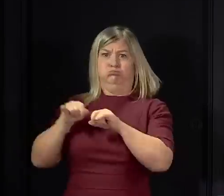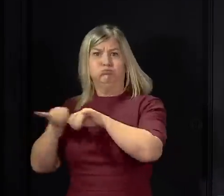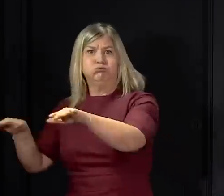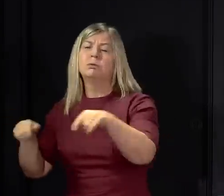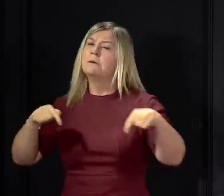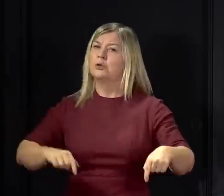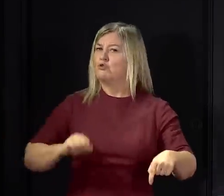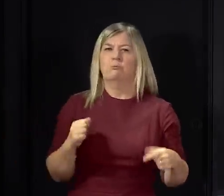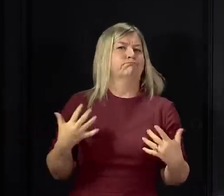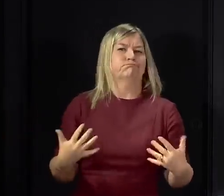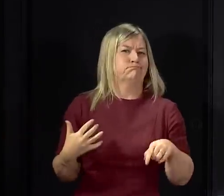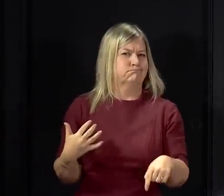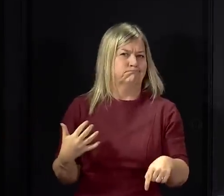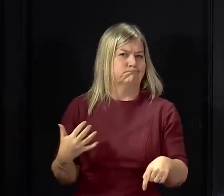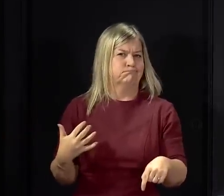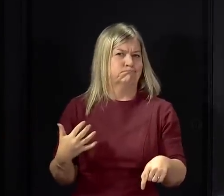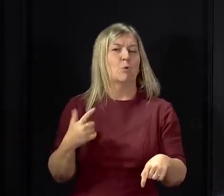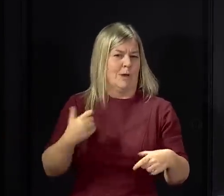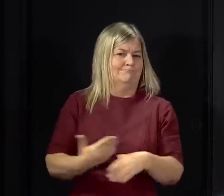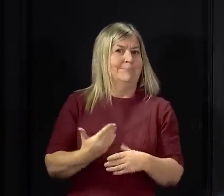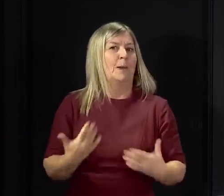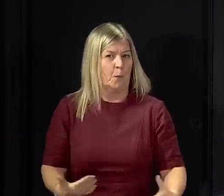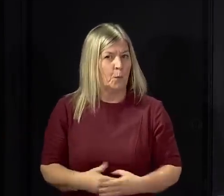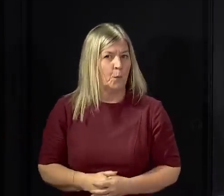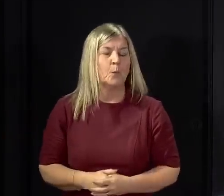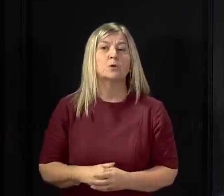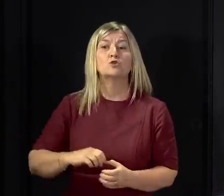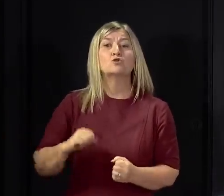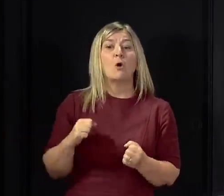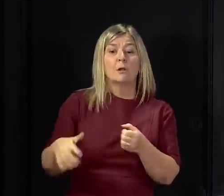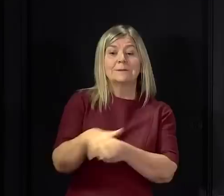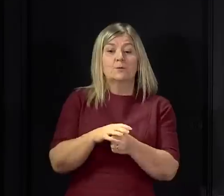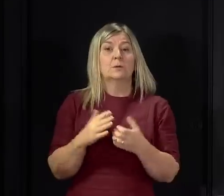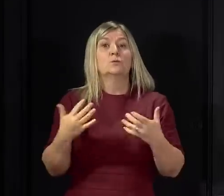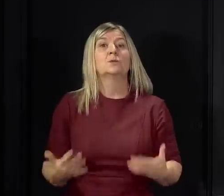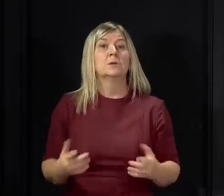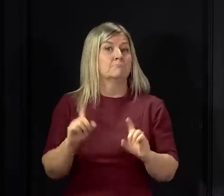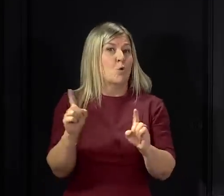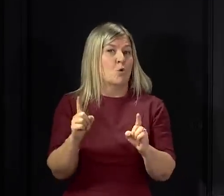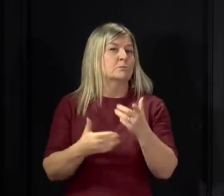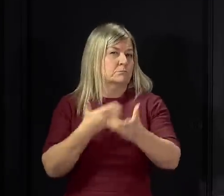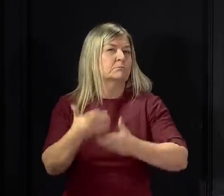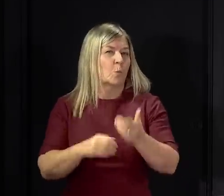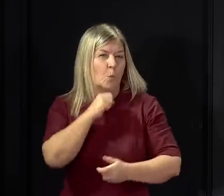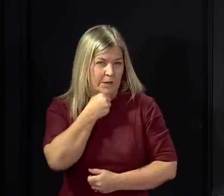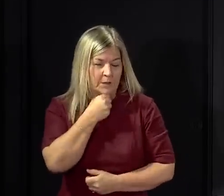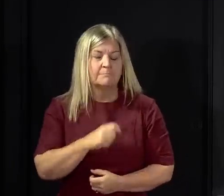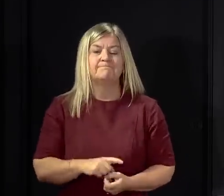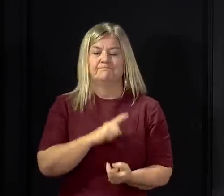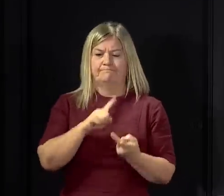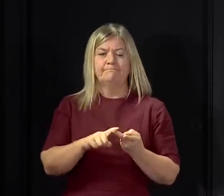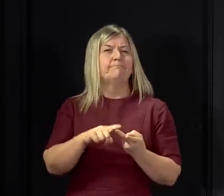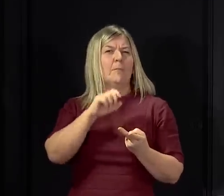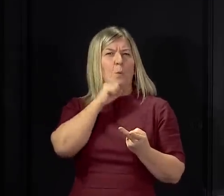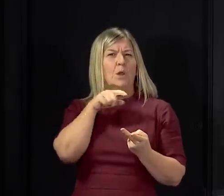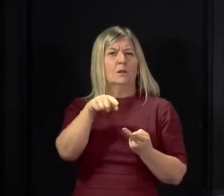out clearly to you today what for Scotland the current situation is. I will also set out why,